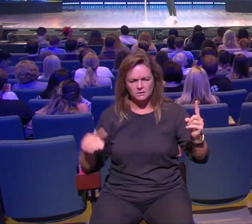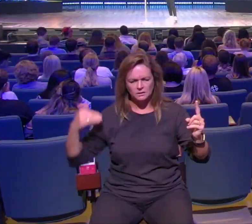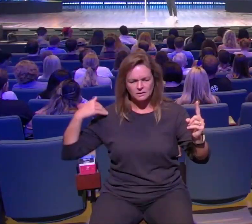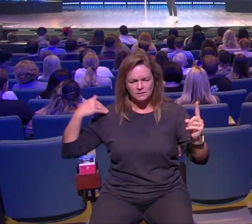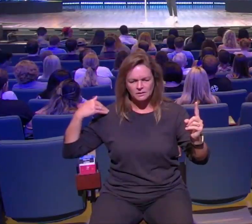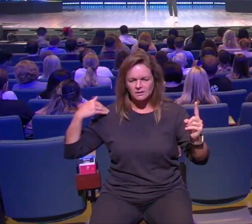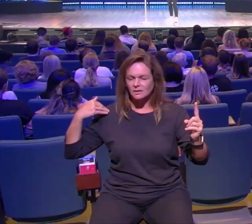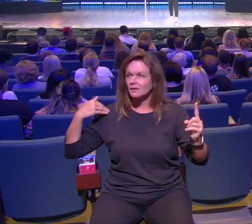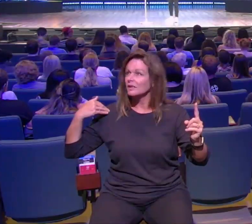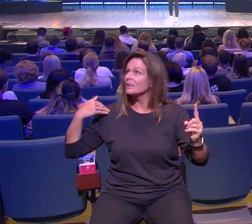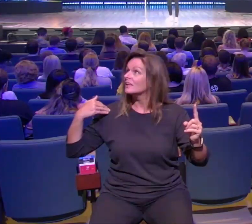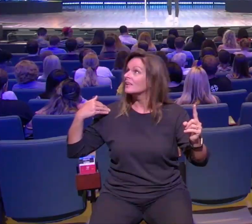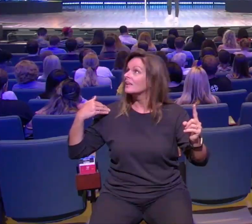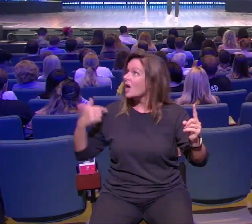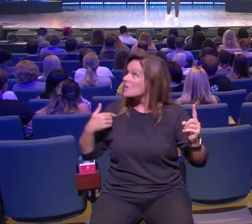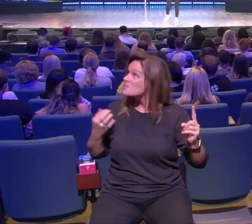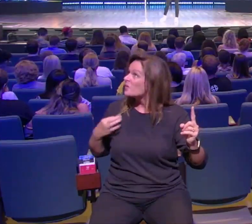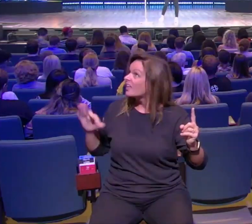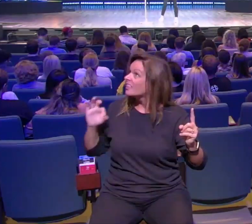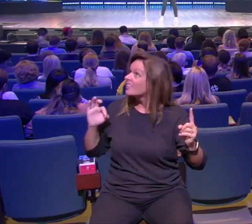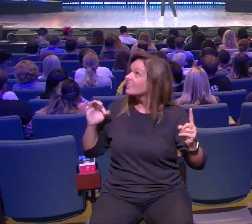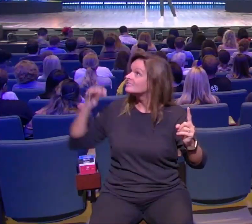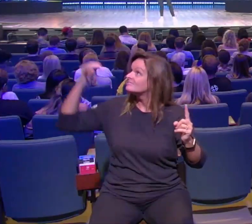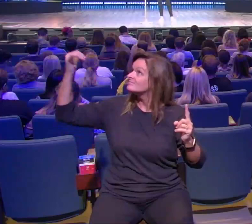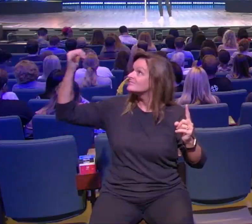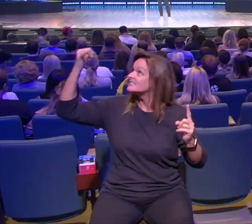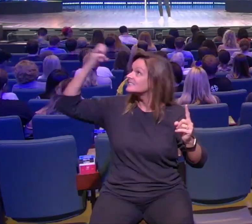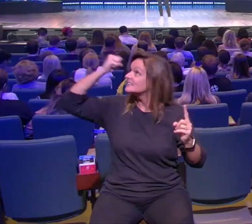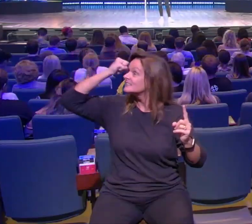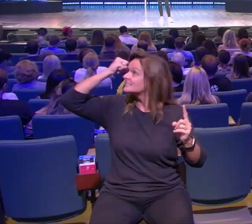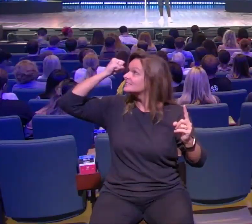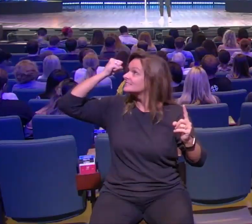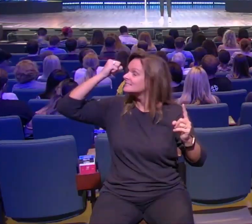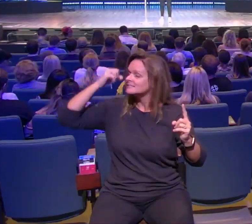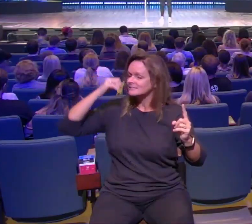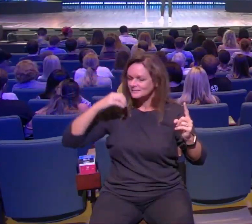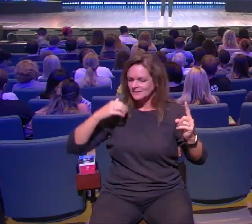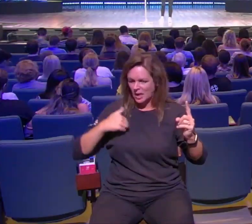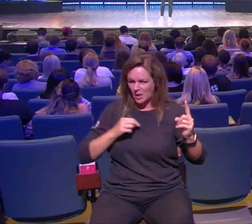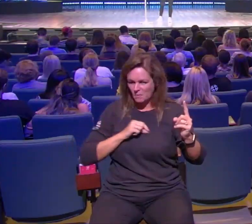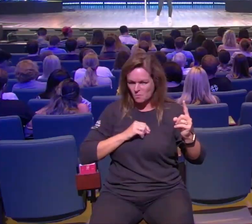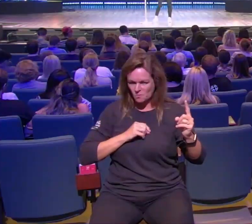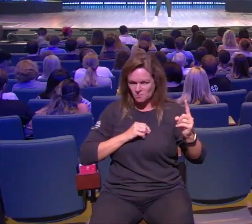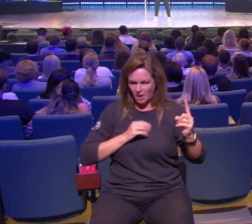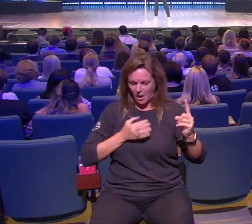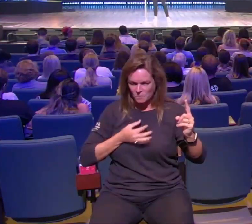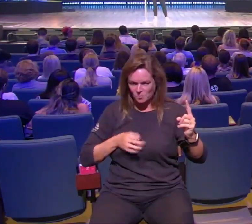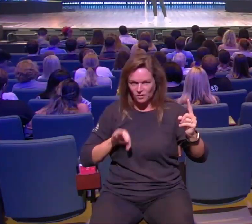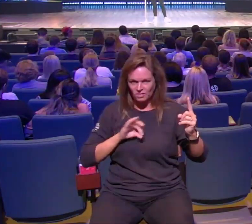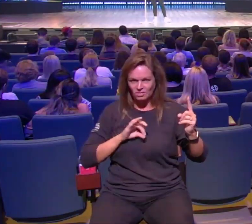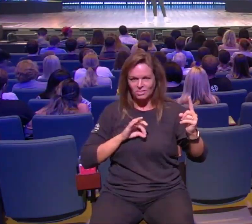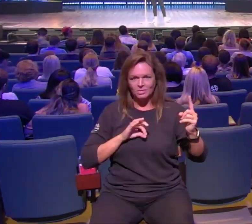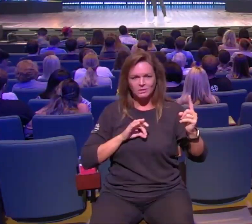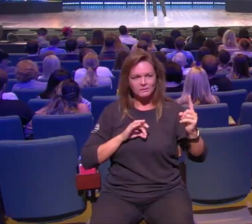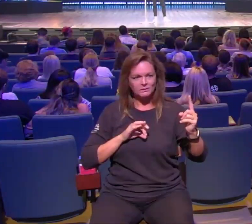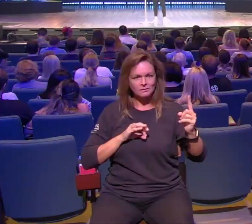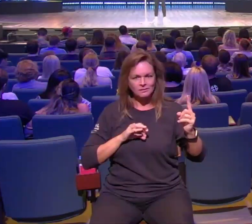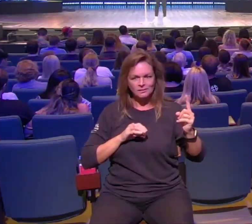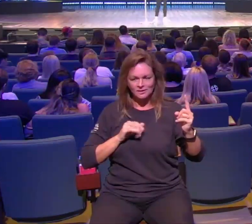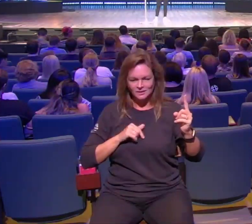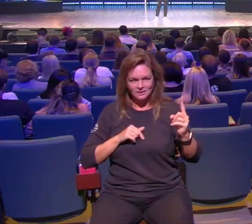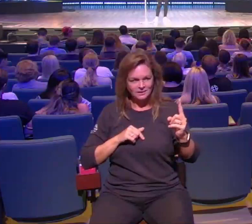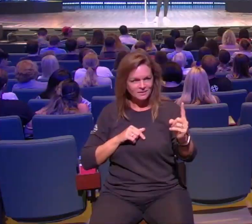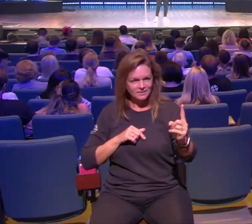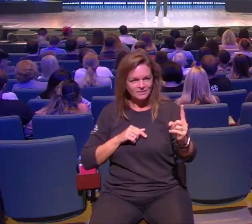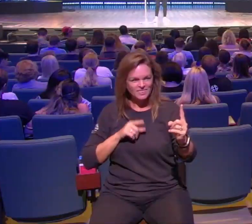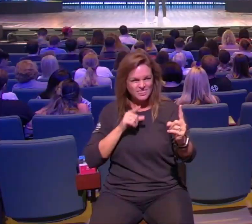part of the inheritance that you have for me. See, what I want you to know is that when you say, God, count me in,